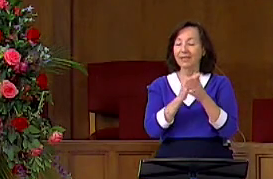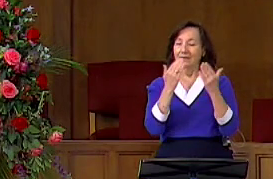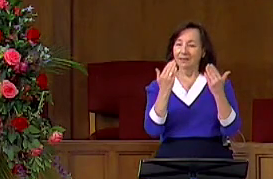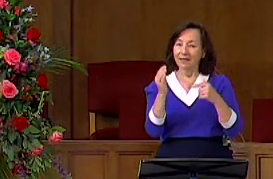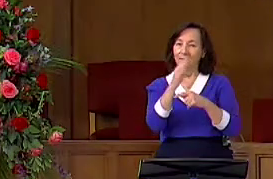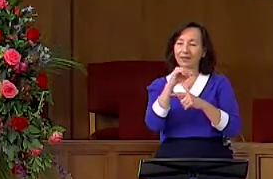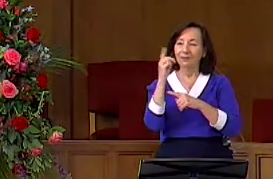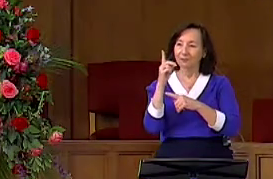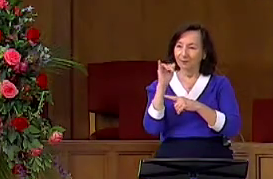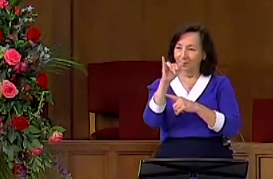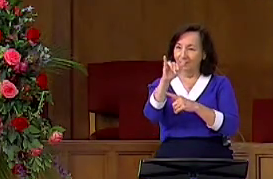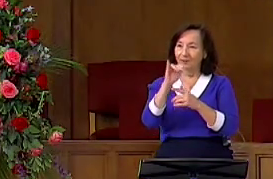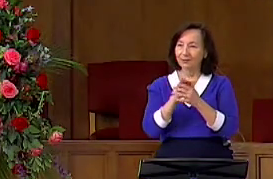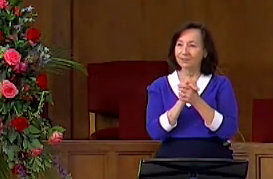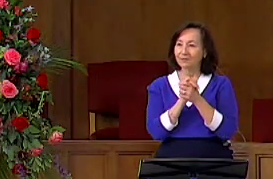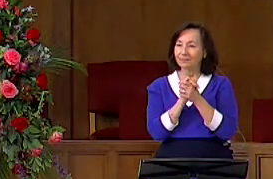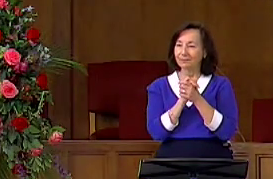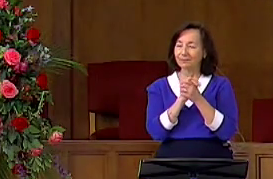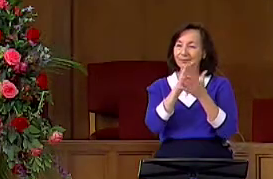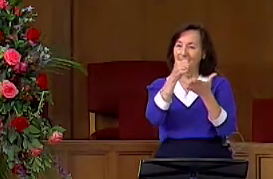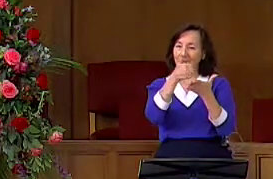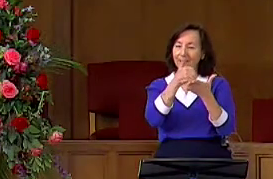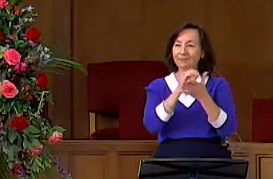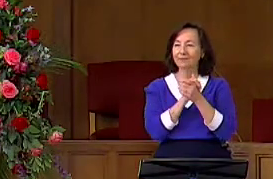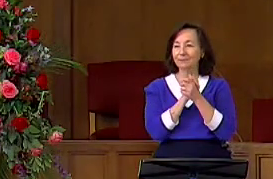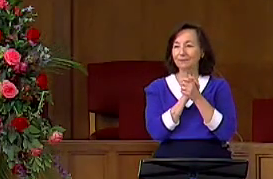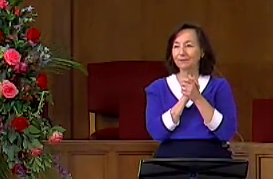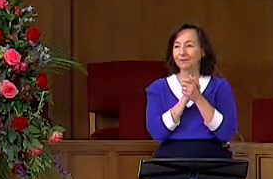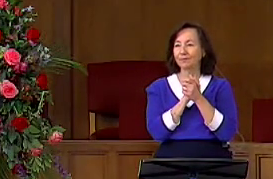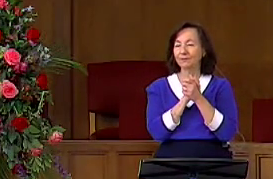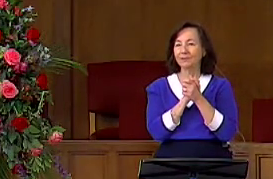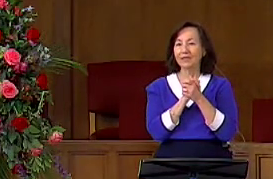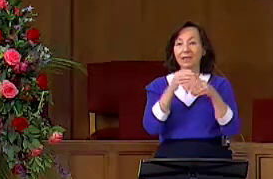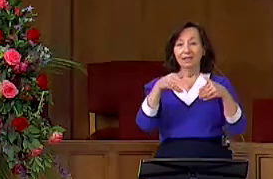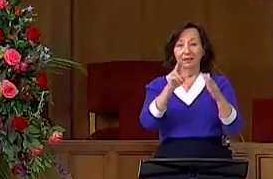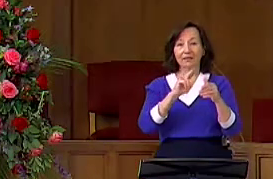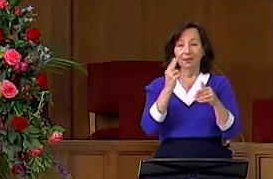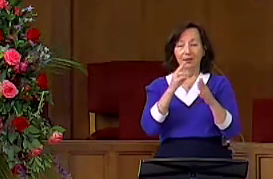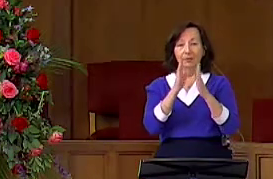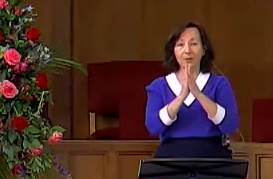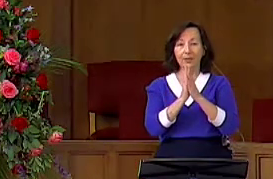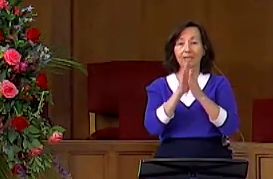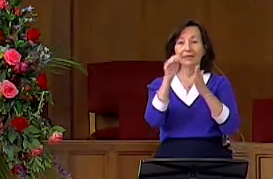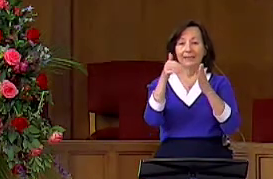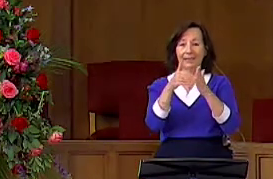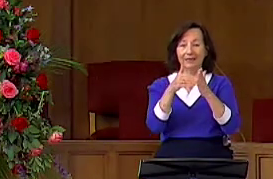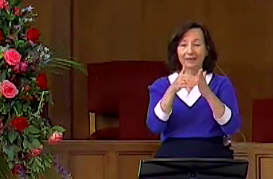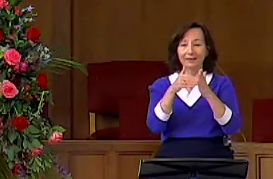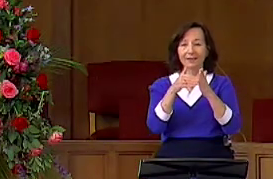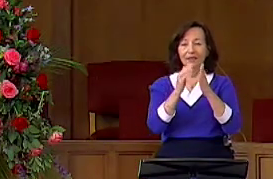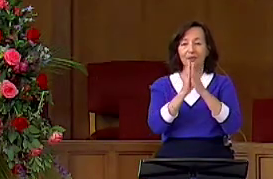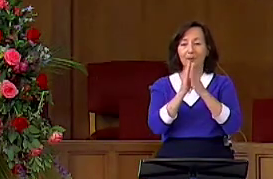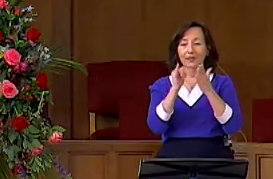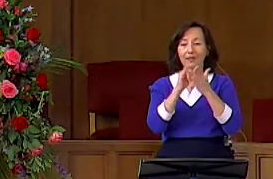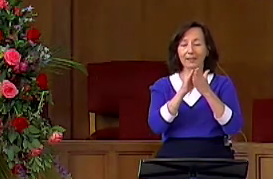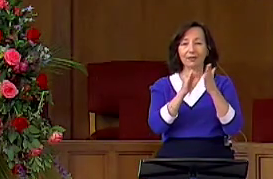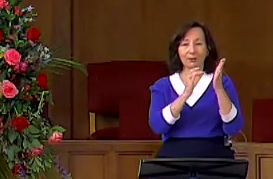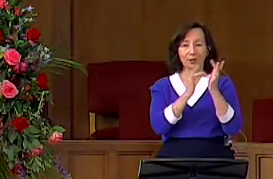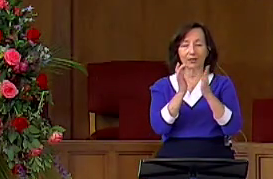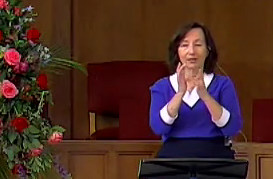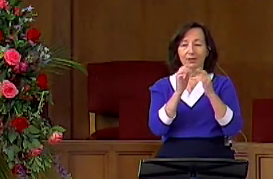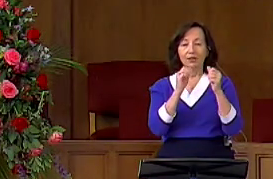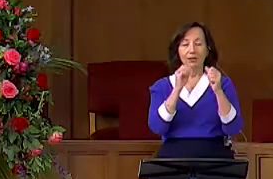and forever. Amen. And now let us pray again the prayer that Jesus taught his disciples to